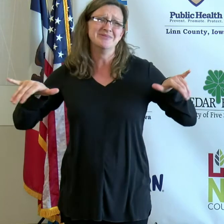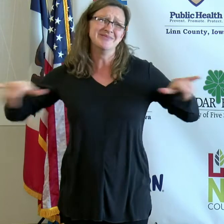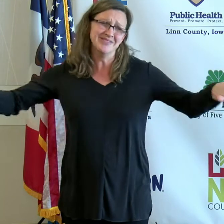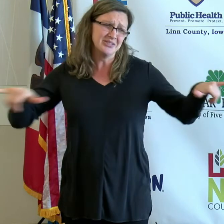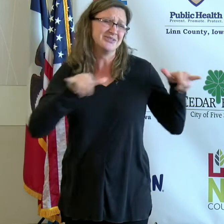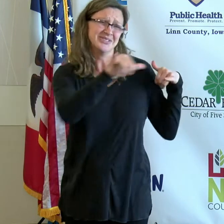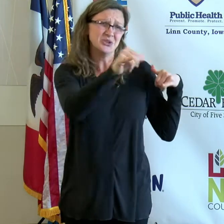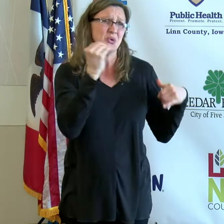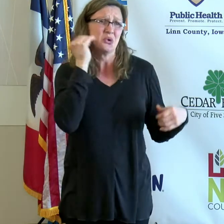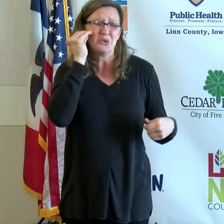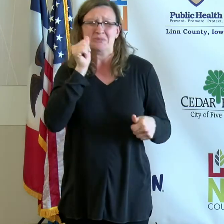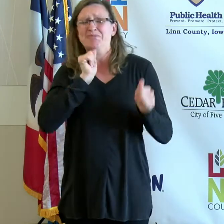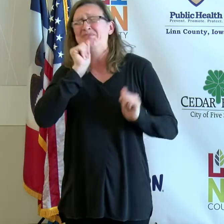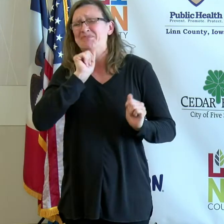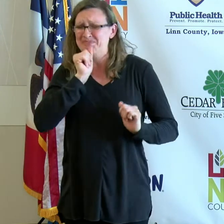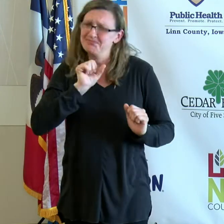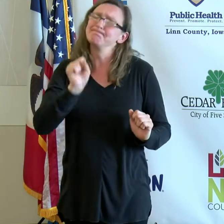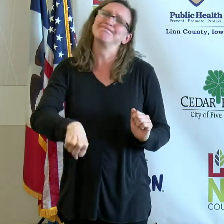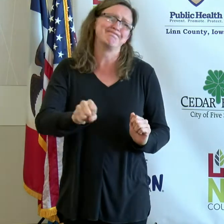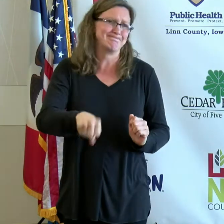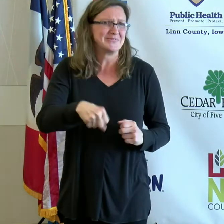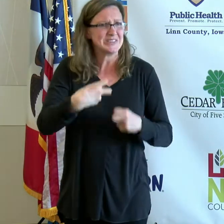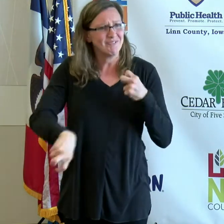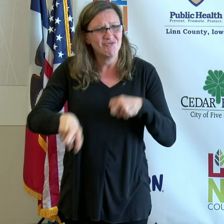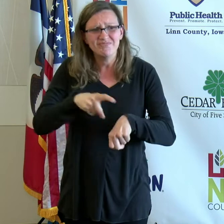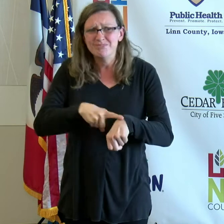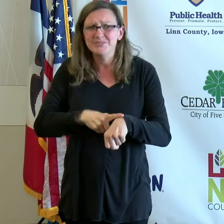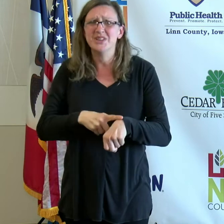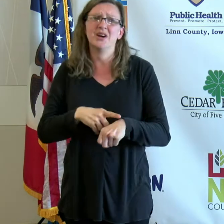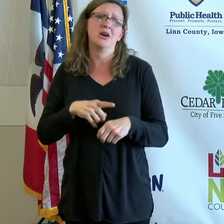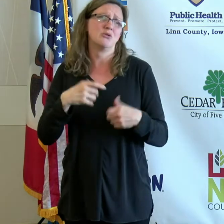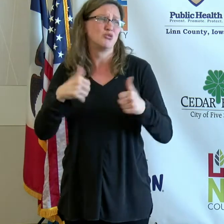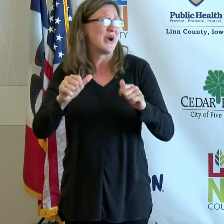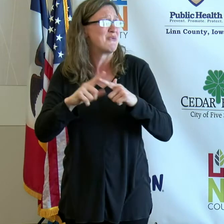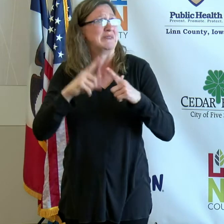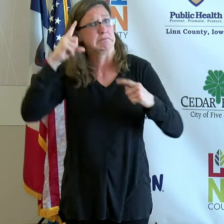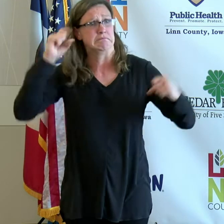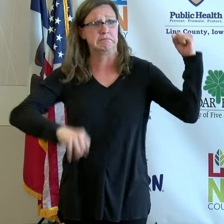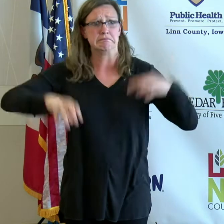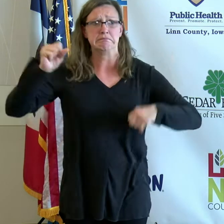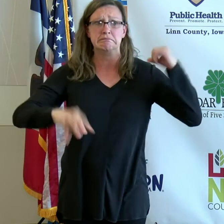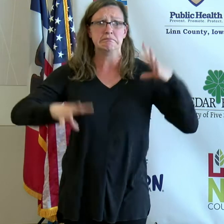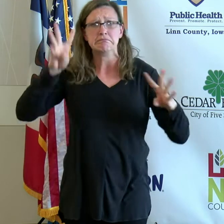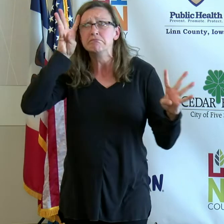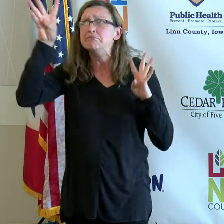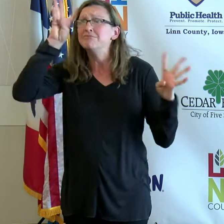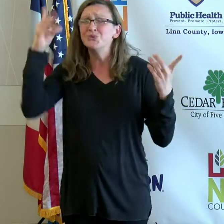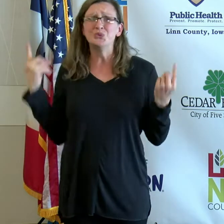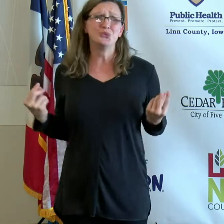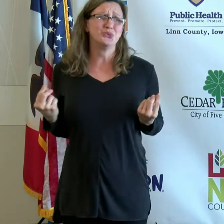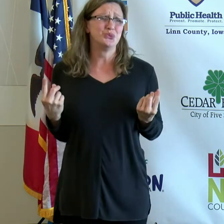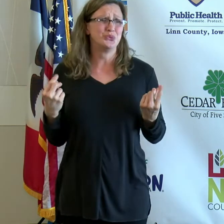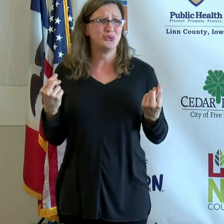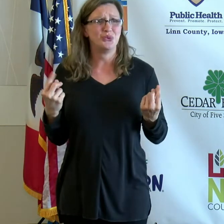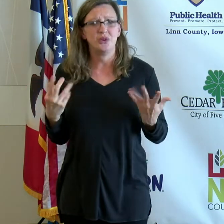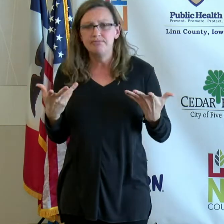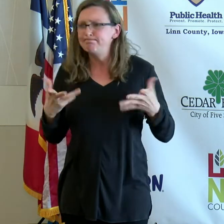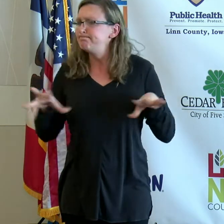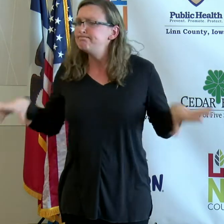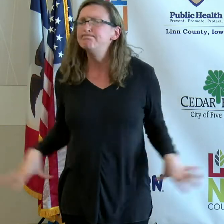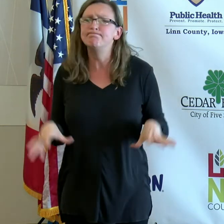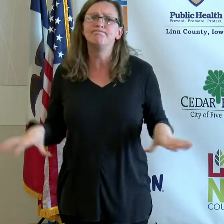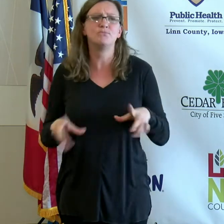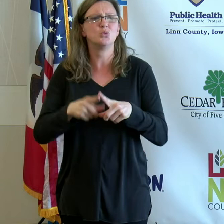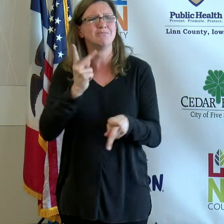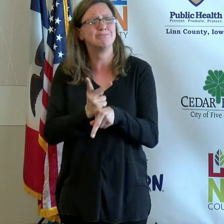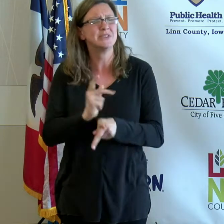at and research additional actions that we could take to protect the residents in the Cedar Rapids area. It was recently reported